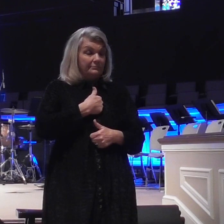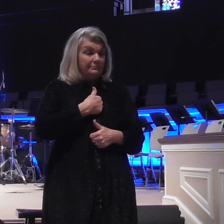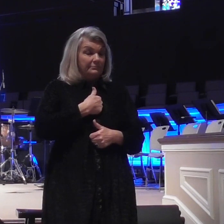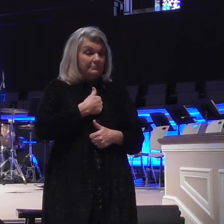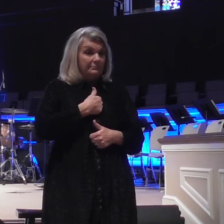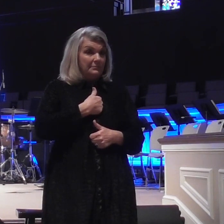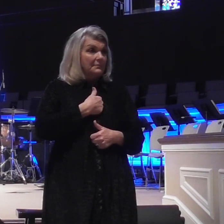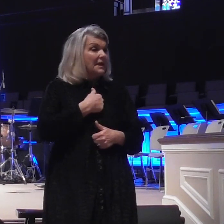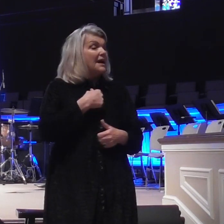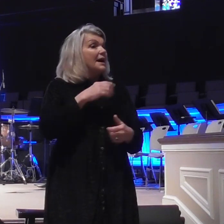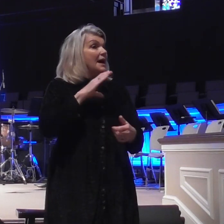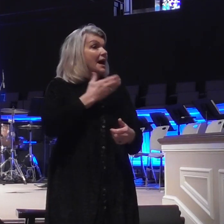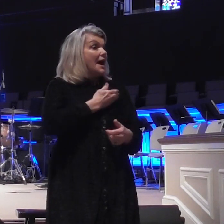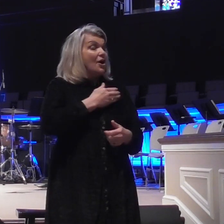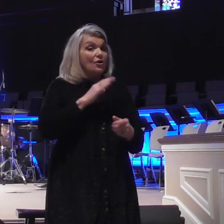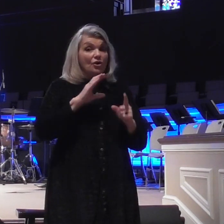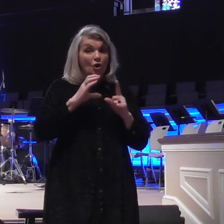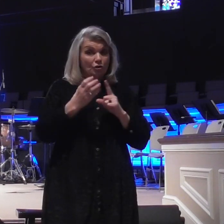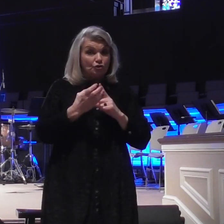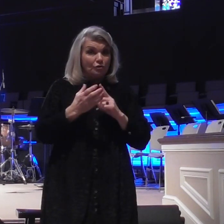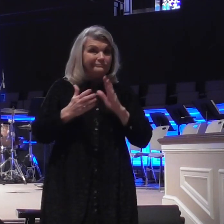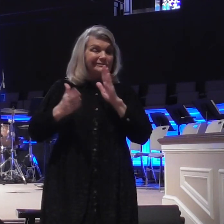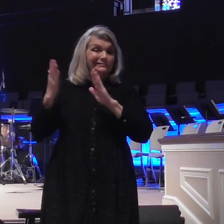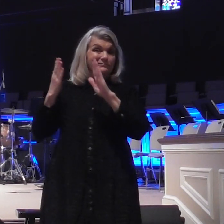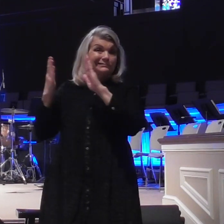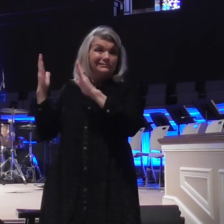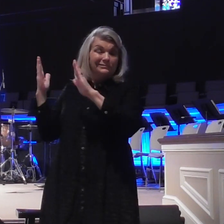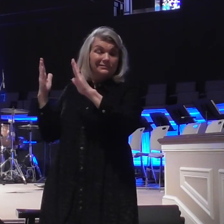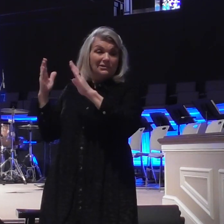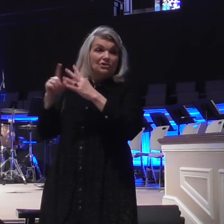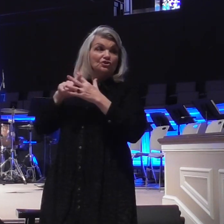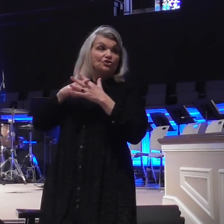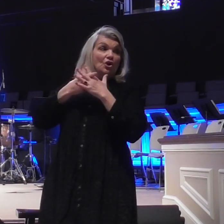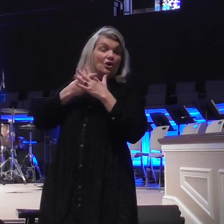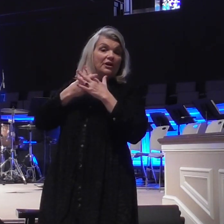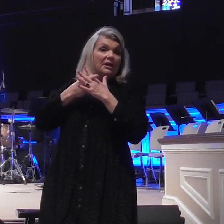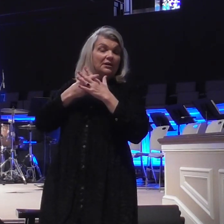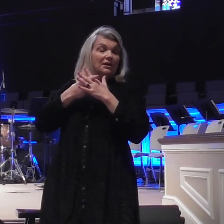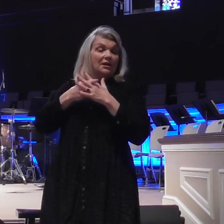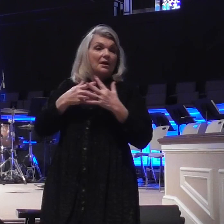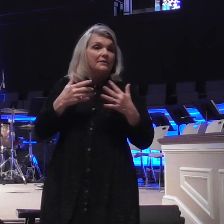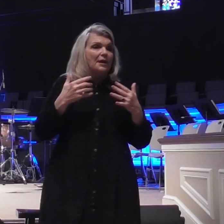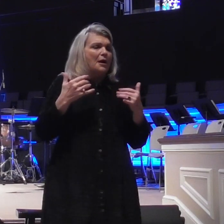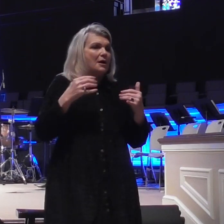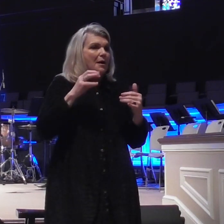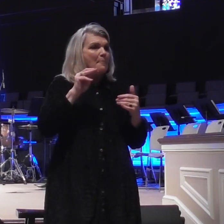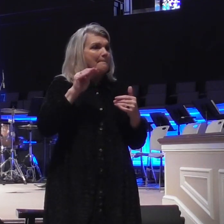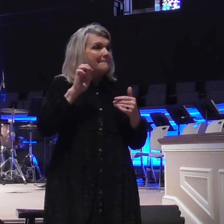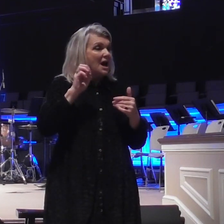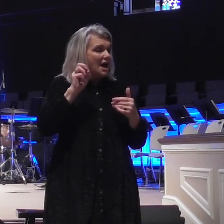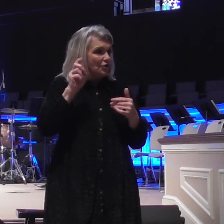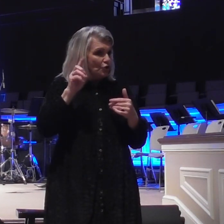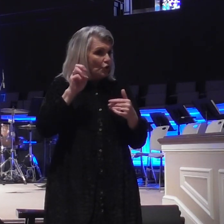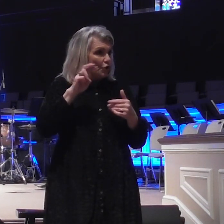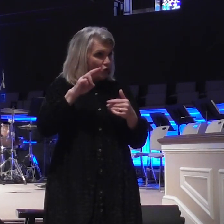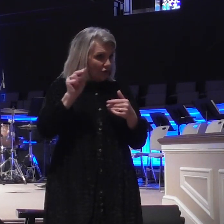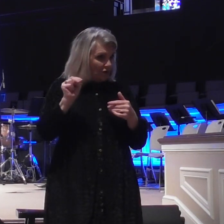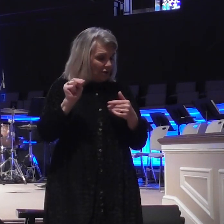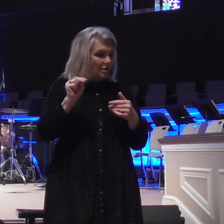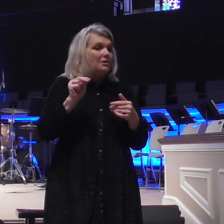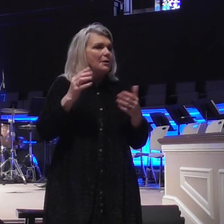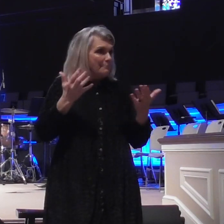culture starting several hundred years ago as we moved into the modern era and it's now triumphed in our culture is this: